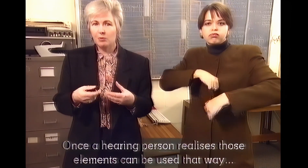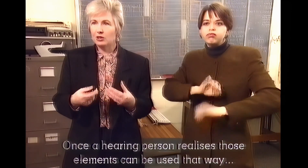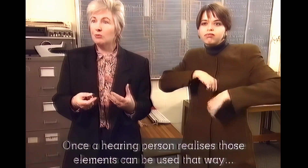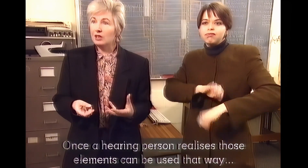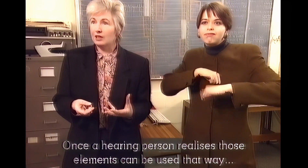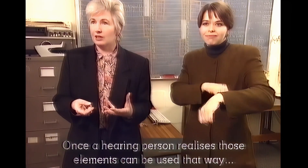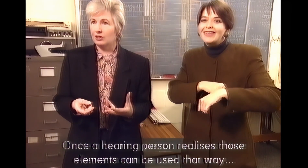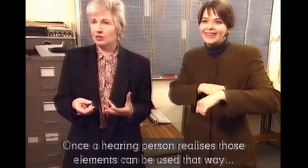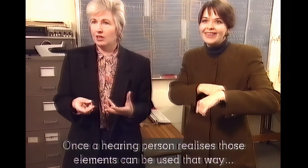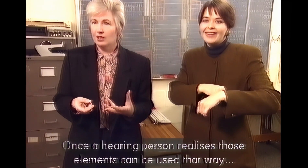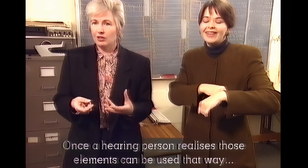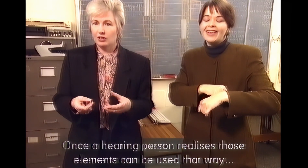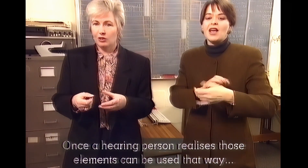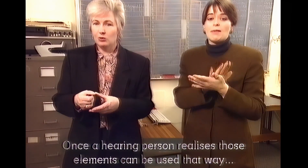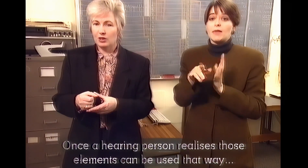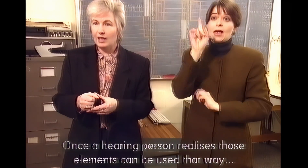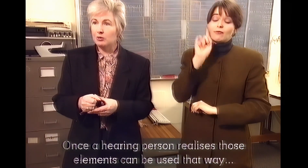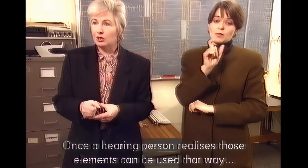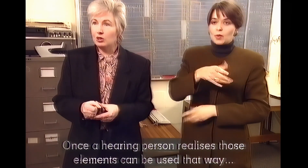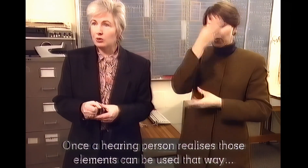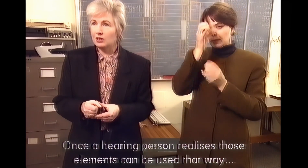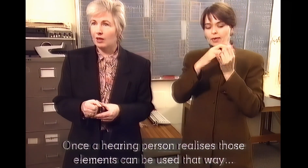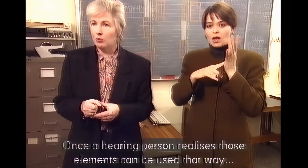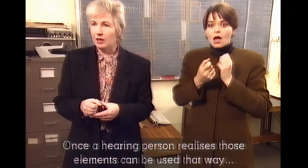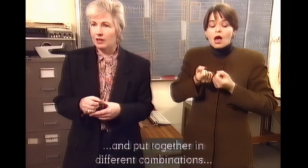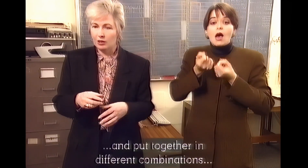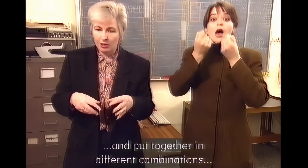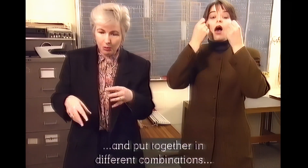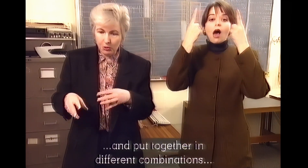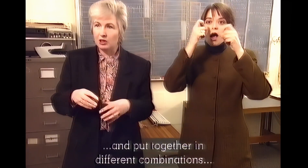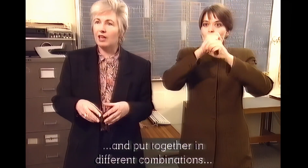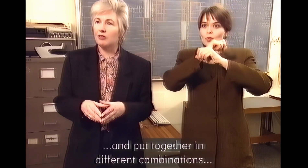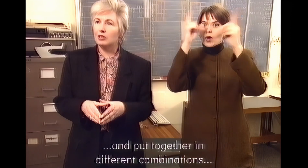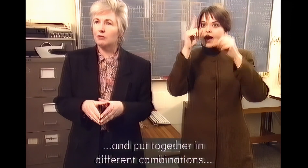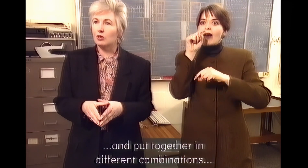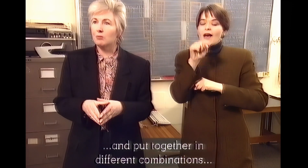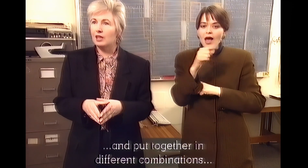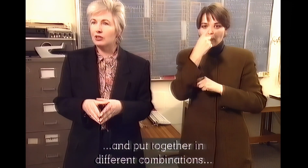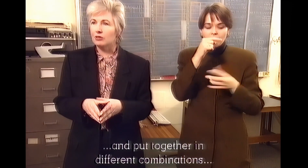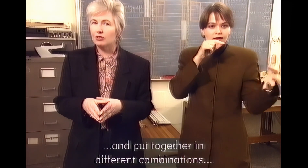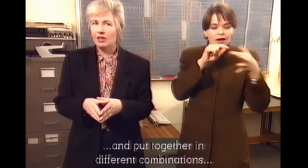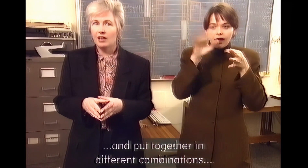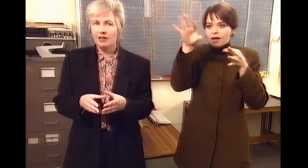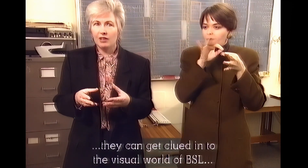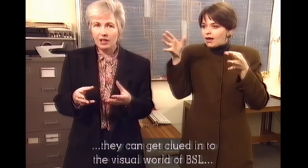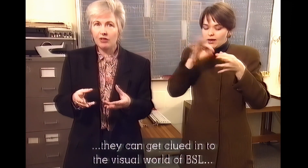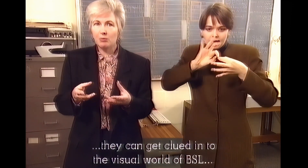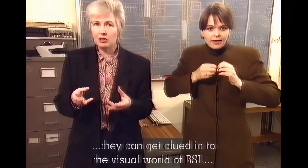person realizes that those elements are used in that way and that can be put together in different combinations, then the hearing person